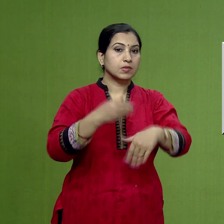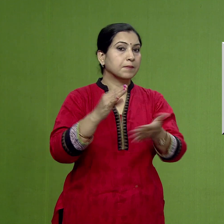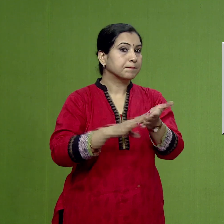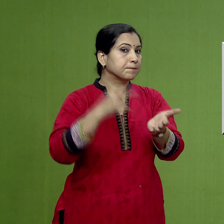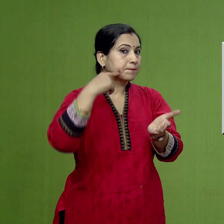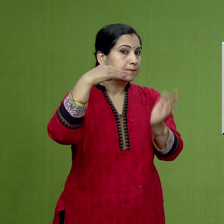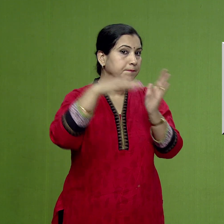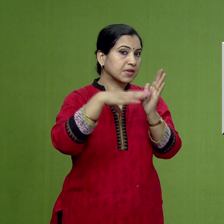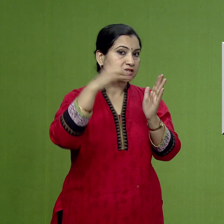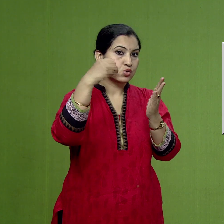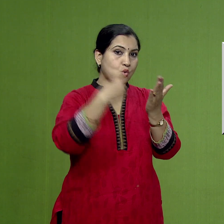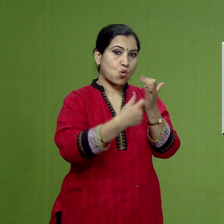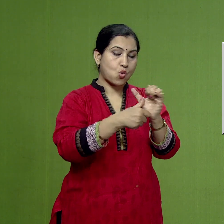Mizoram,